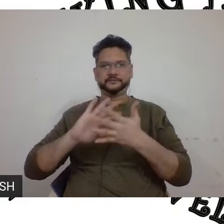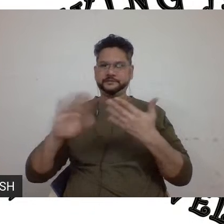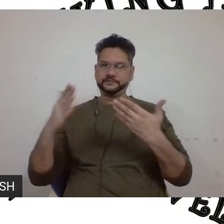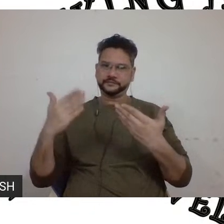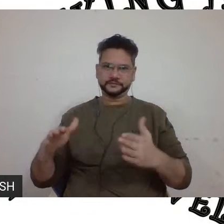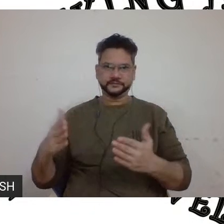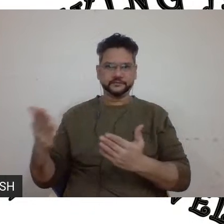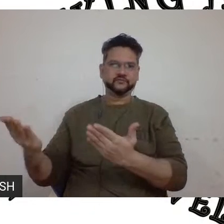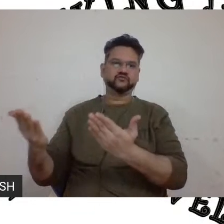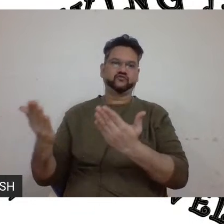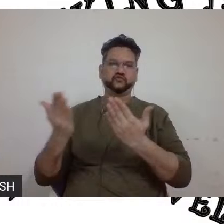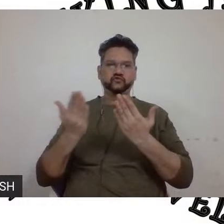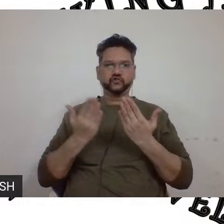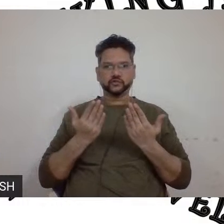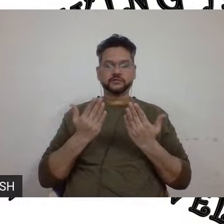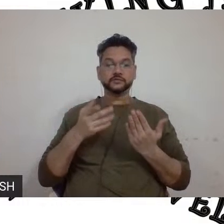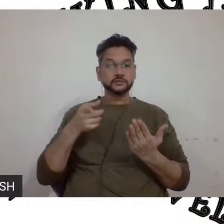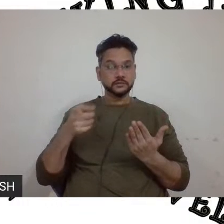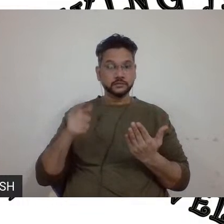that he has